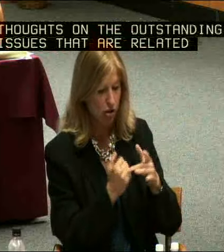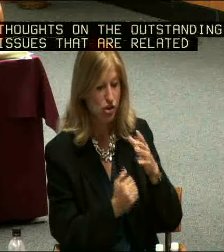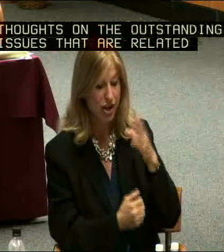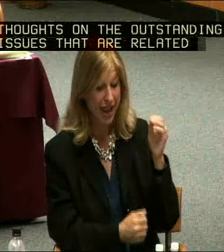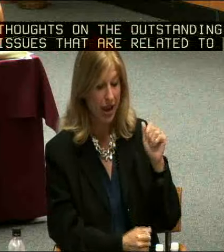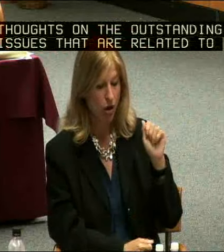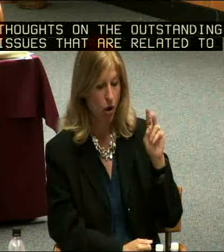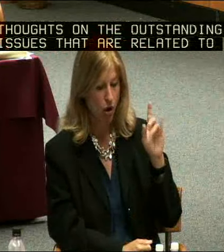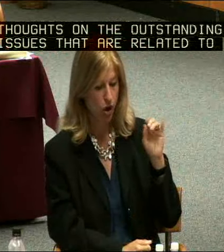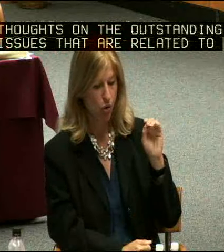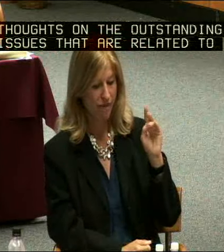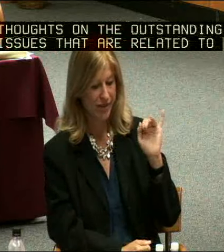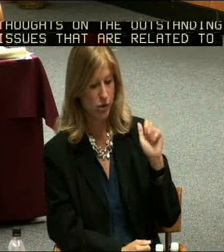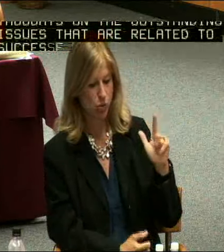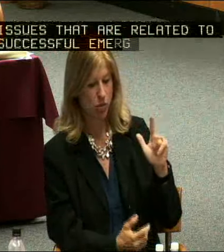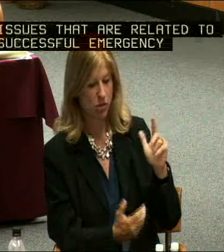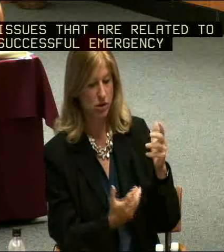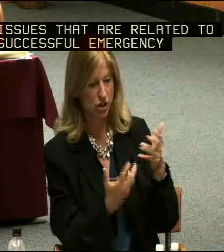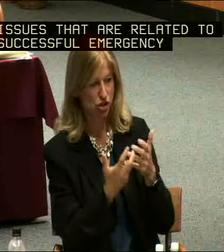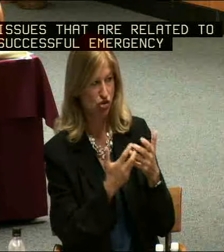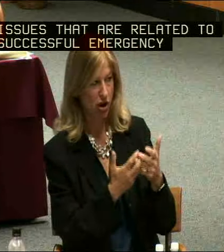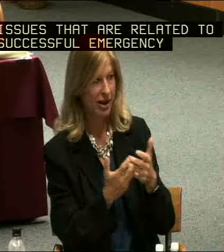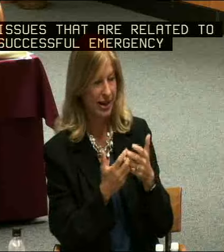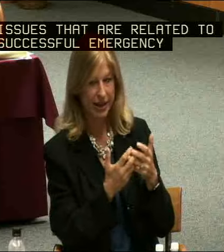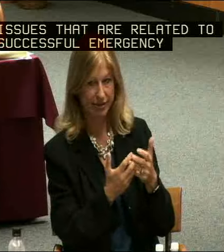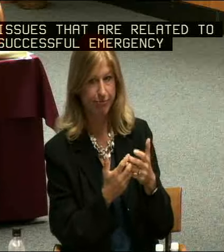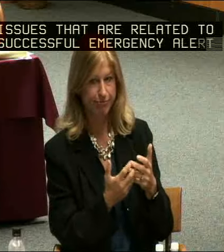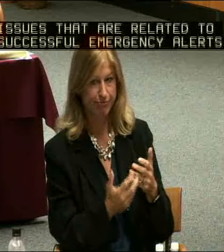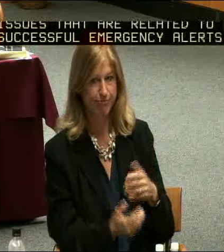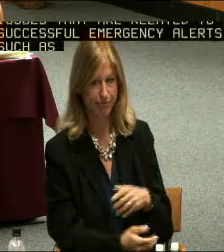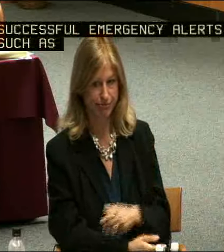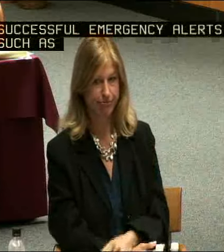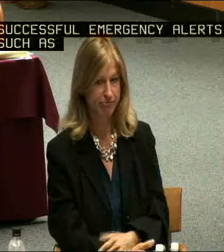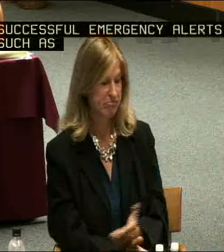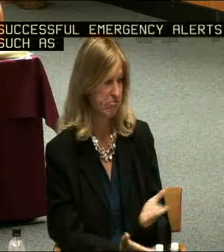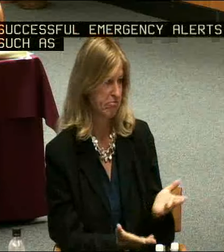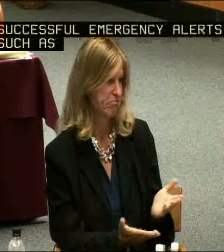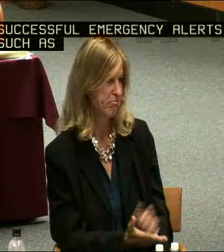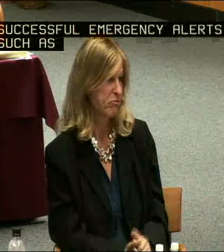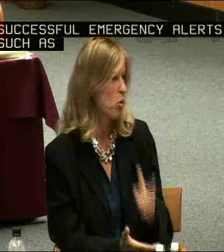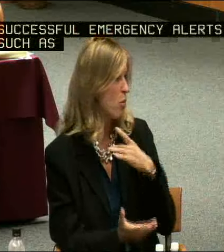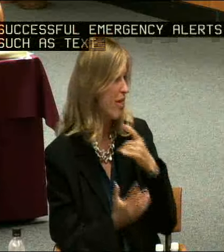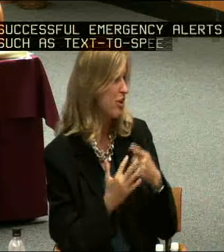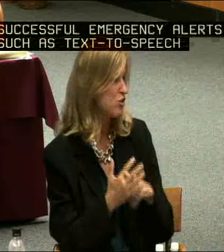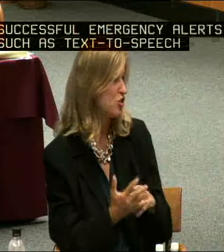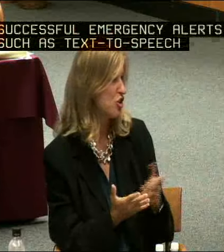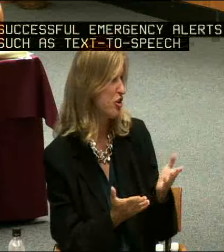text-to-speech technology and audio and visual synchronicity?